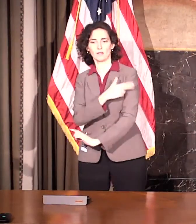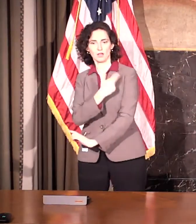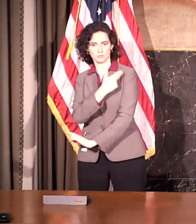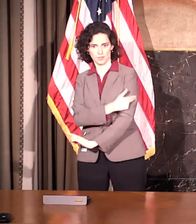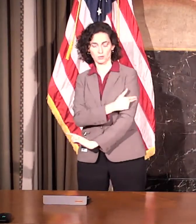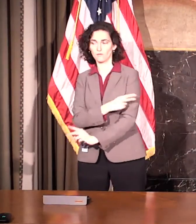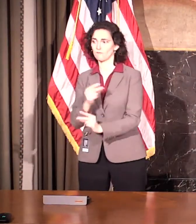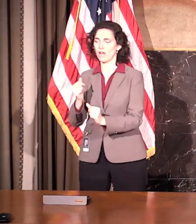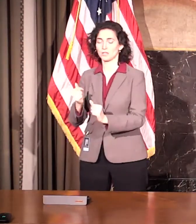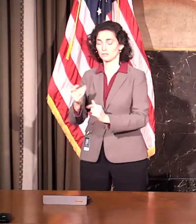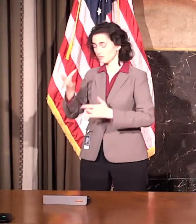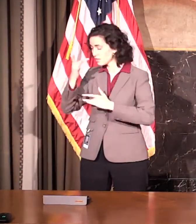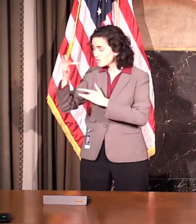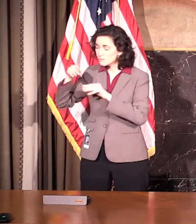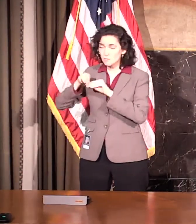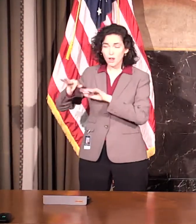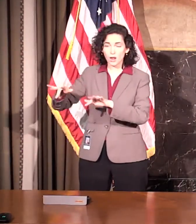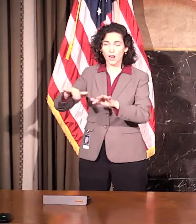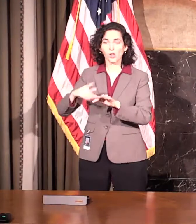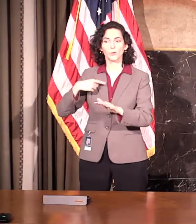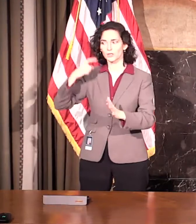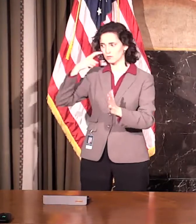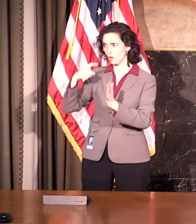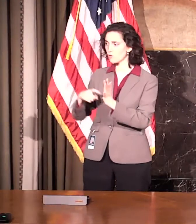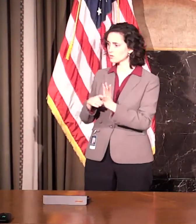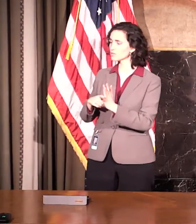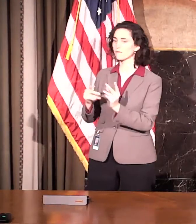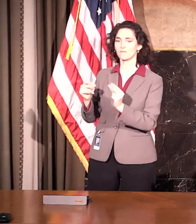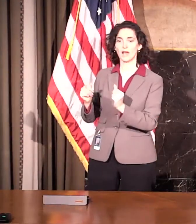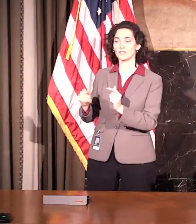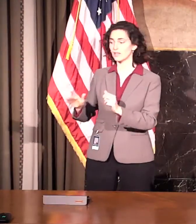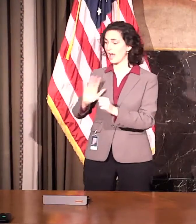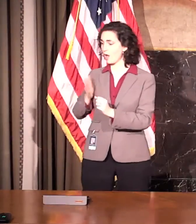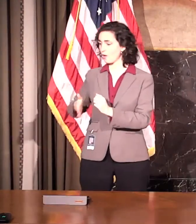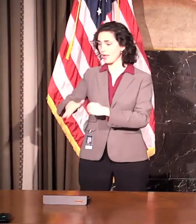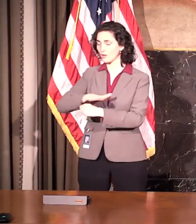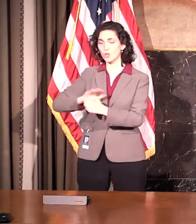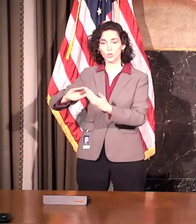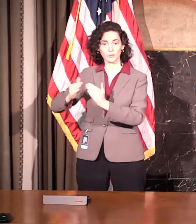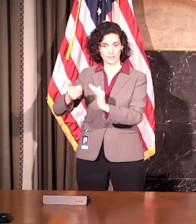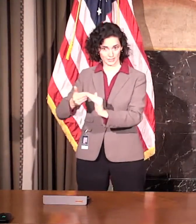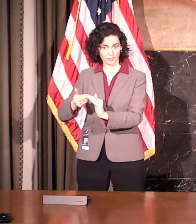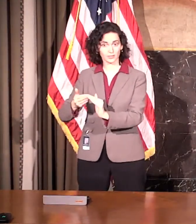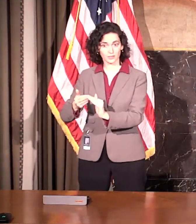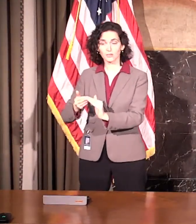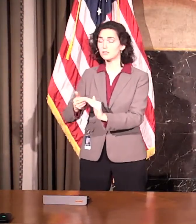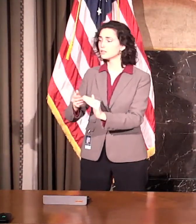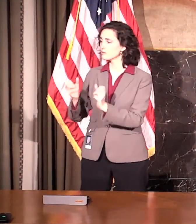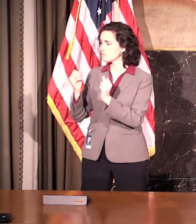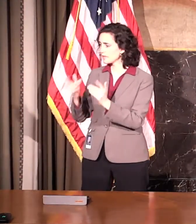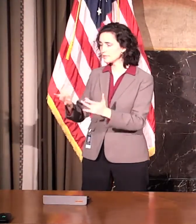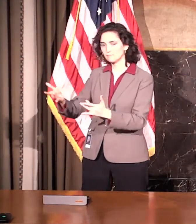state that many of our community members not only contracted COVID-19, but